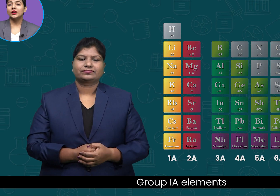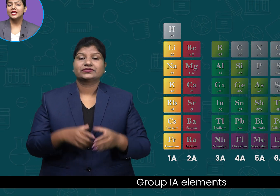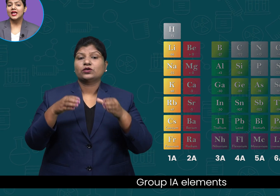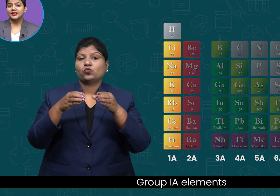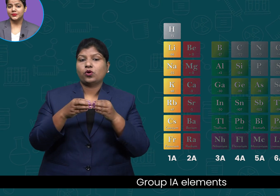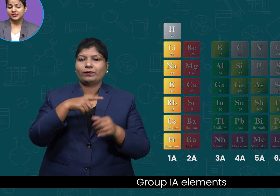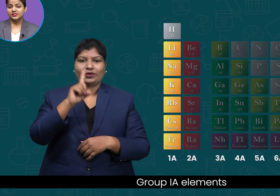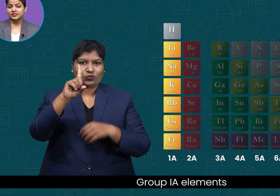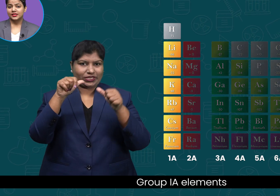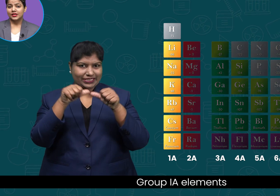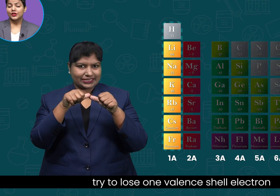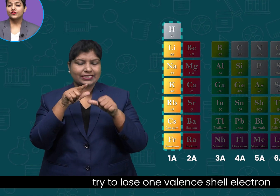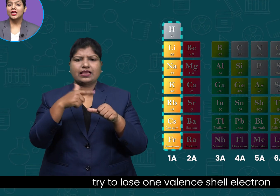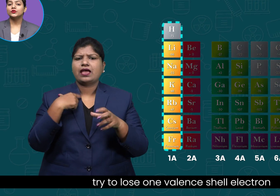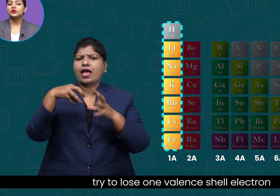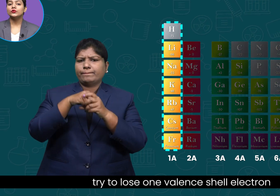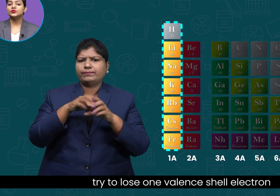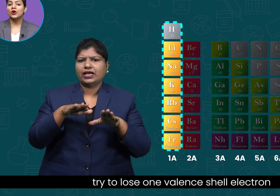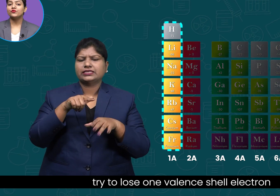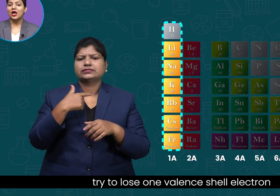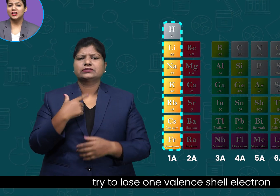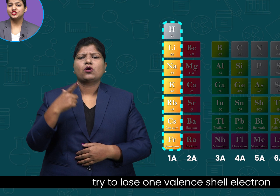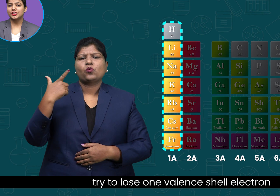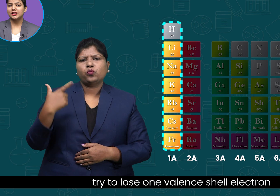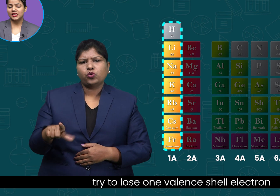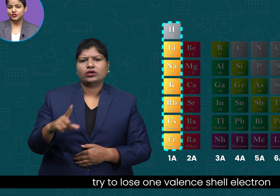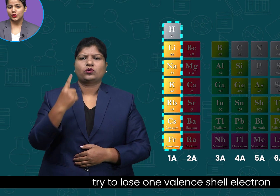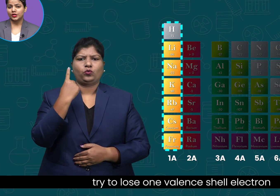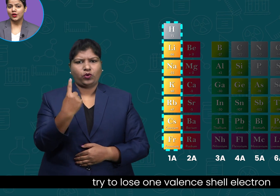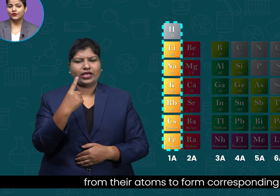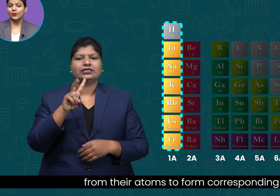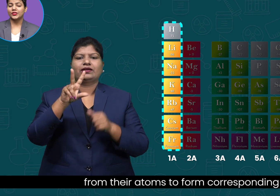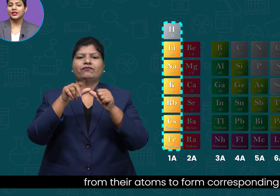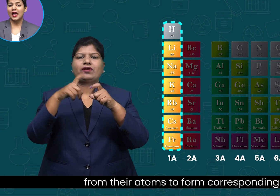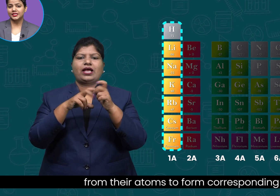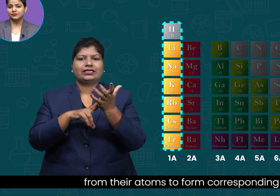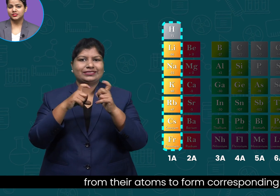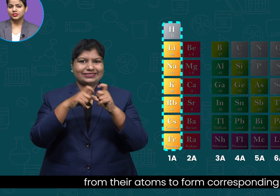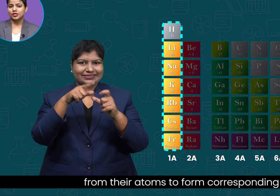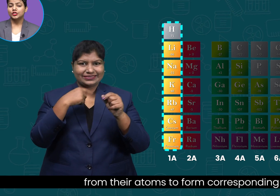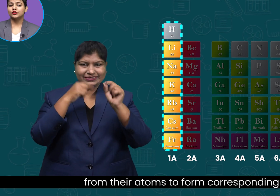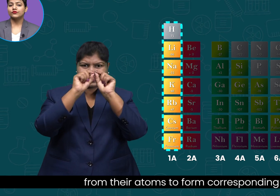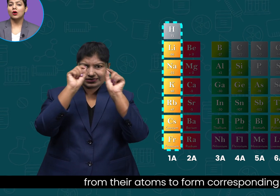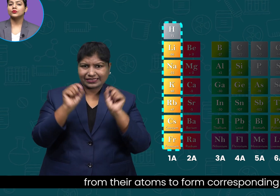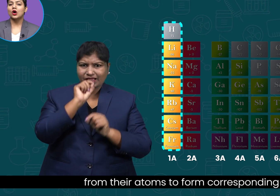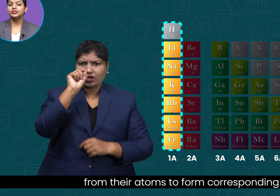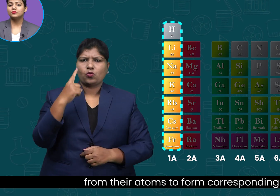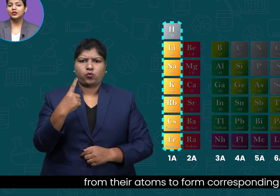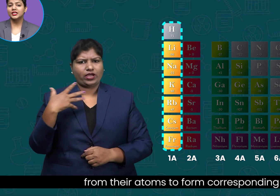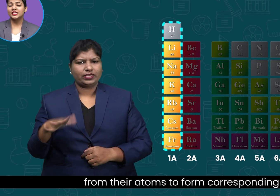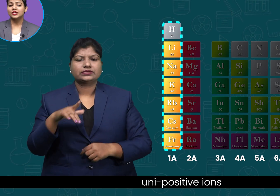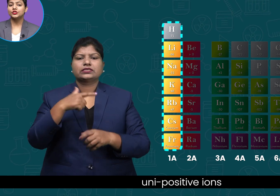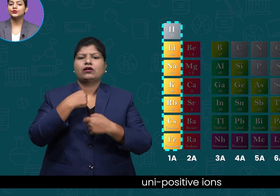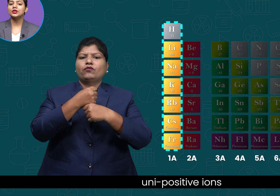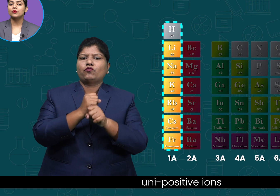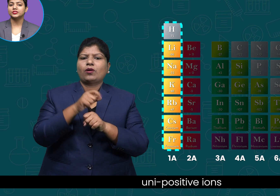Group 1A elements try to lose one valence shell electron from their atoms to form